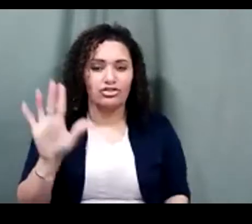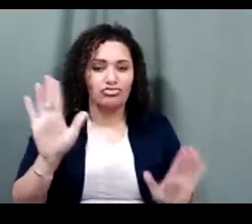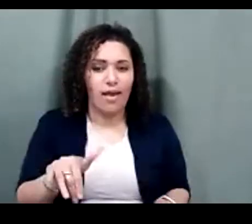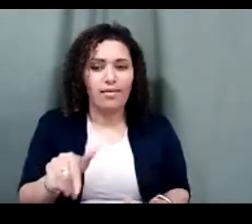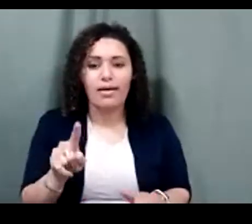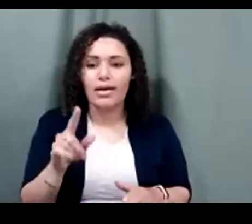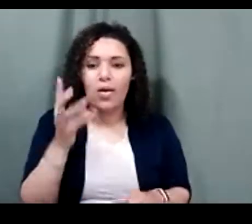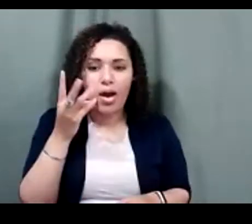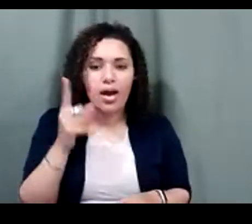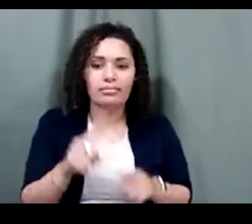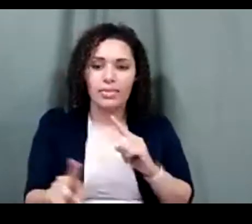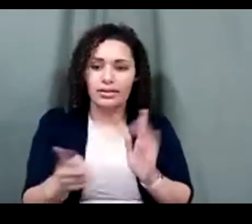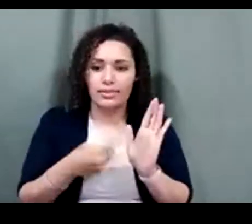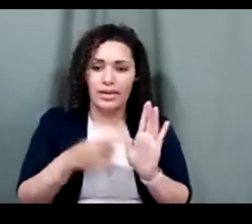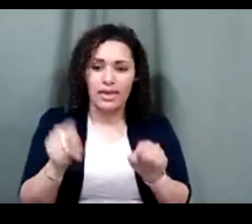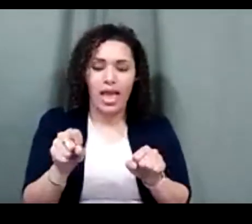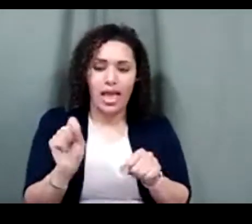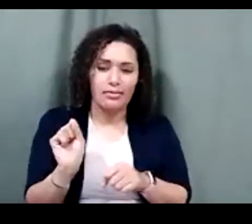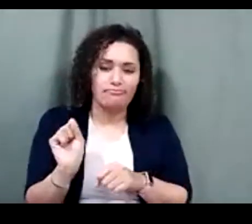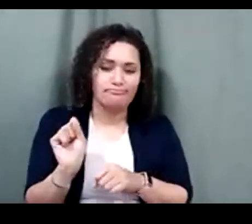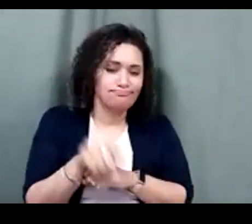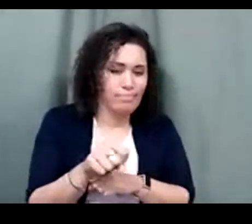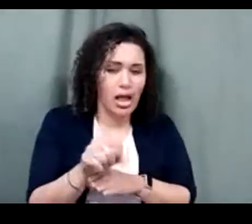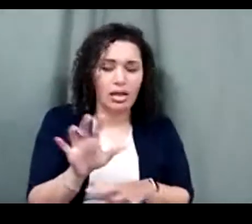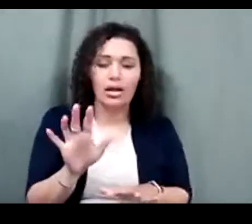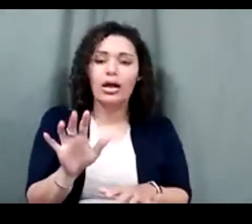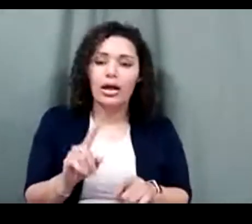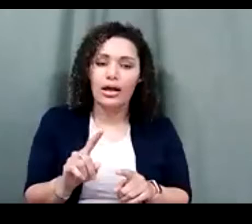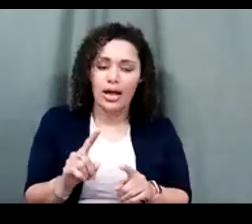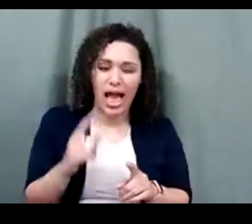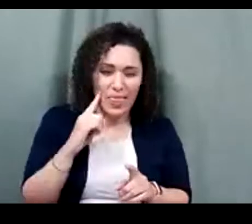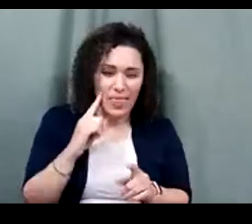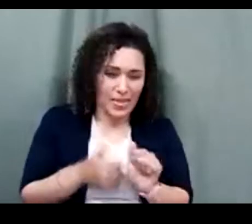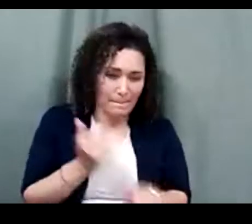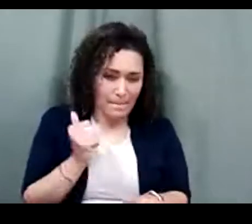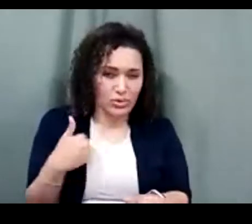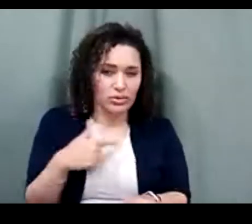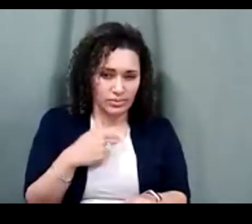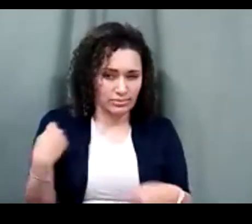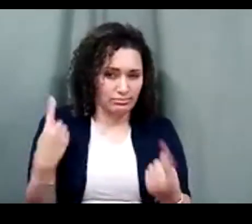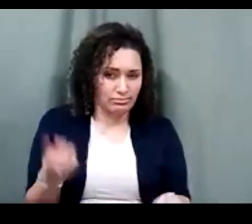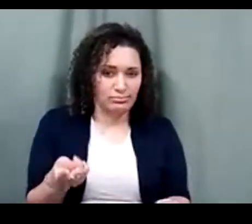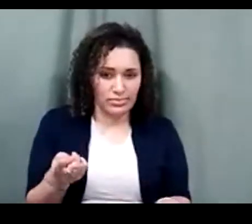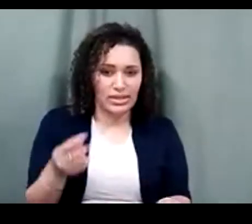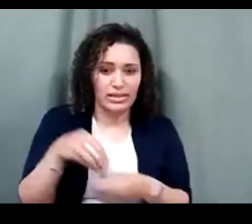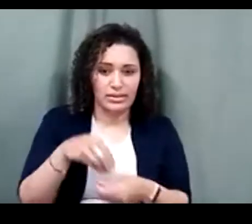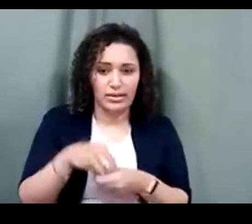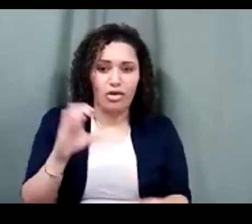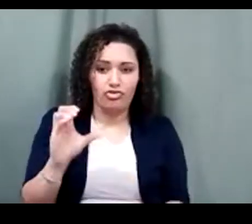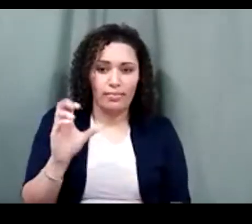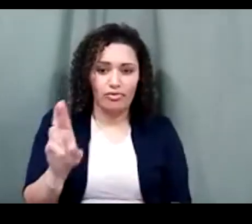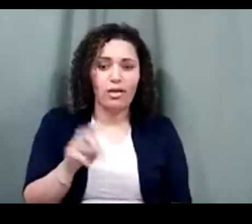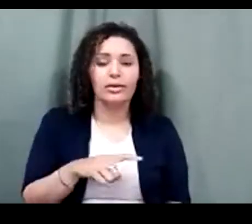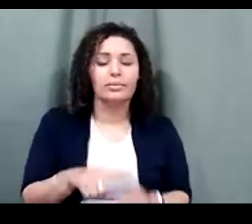take over if you get too much. I think this may be the most we've ever put in a it is, yeah. crumbling rock blend for that reason. She's worried about